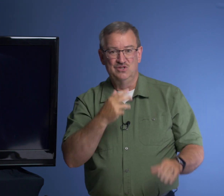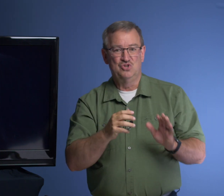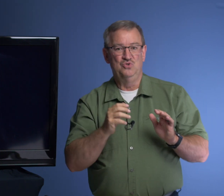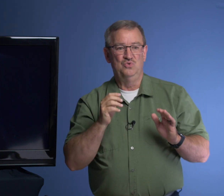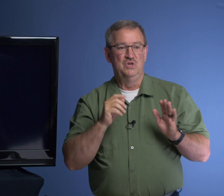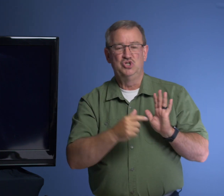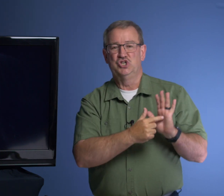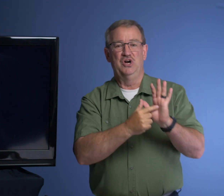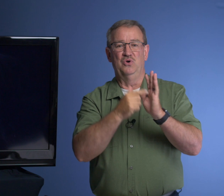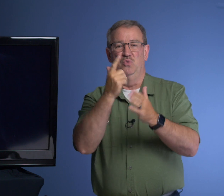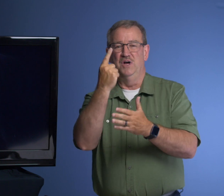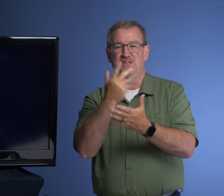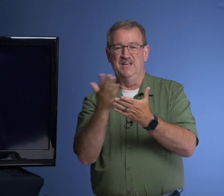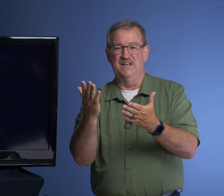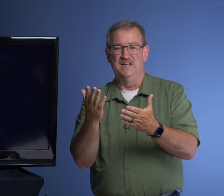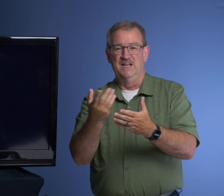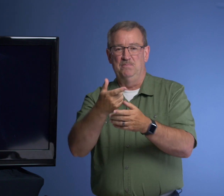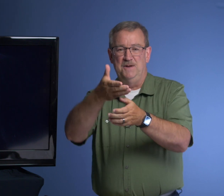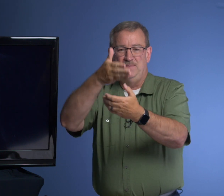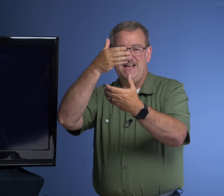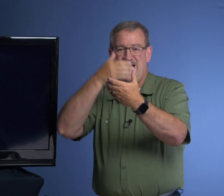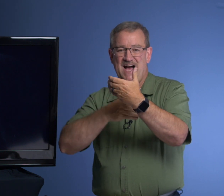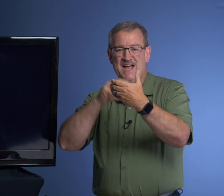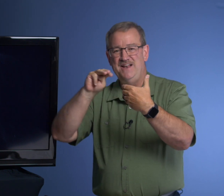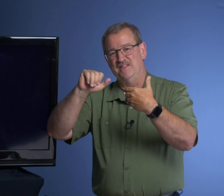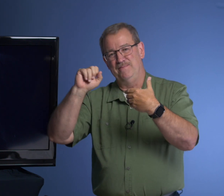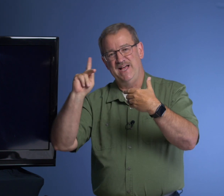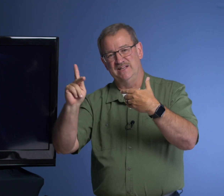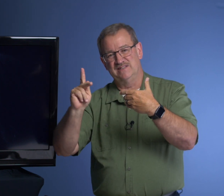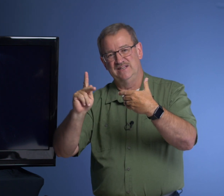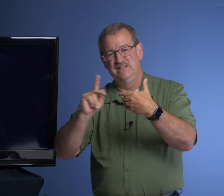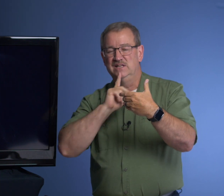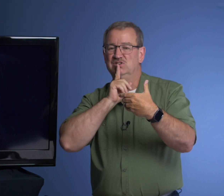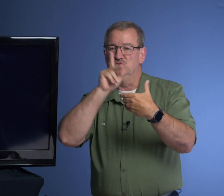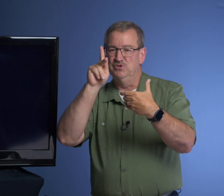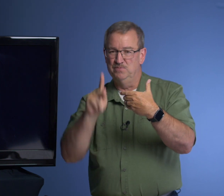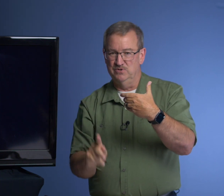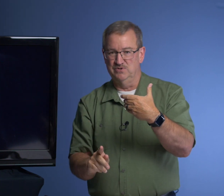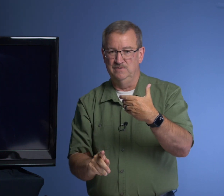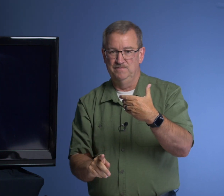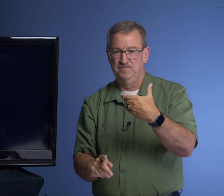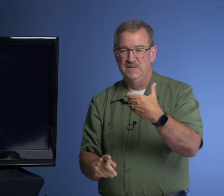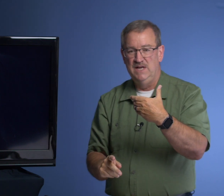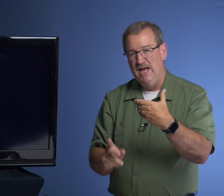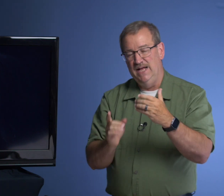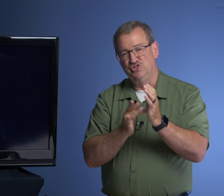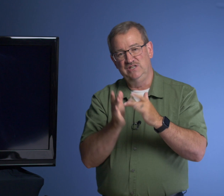to show one thing, but behind the mask is the real person. And Jesus